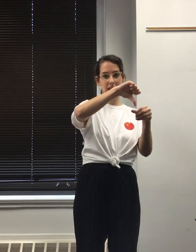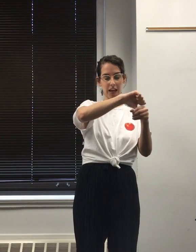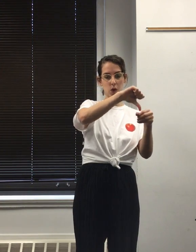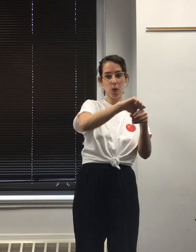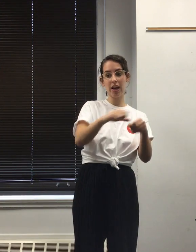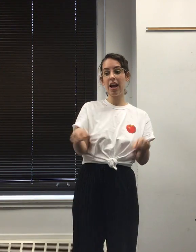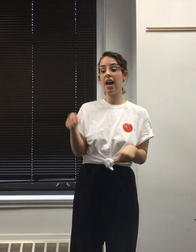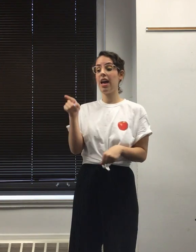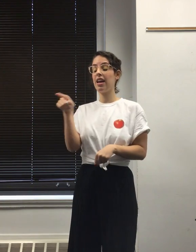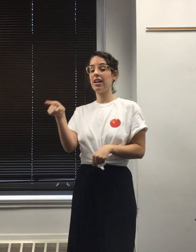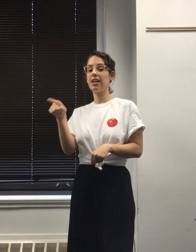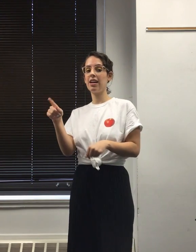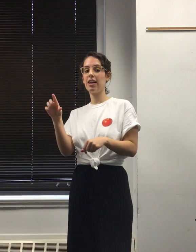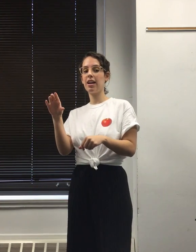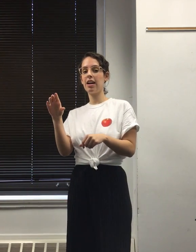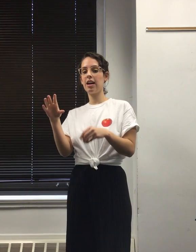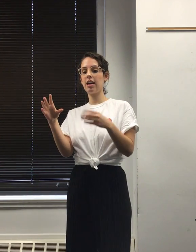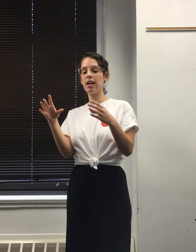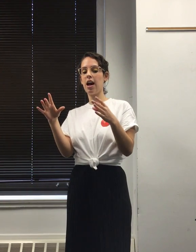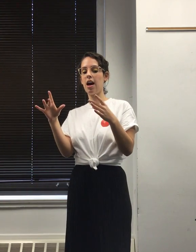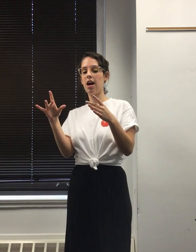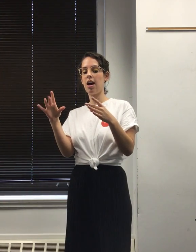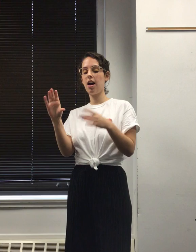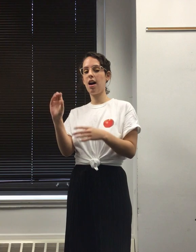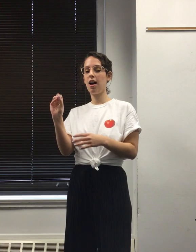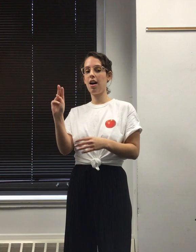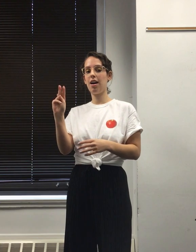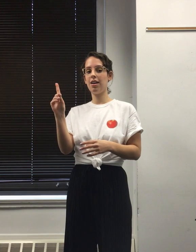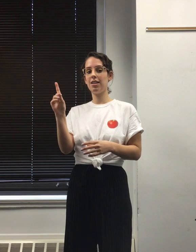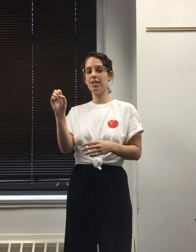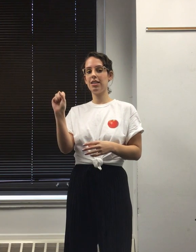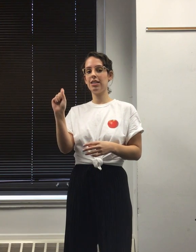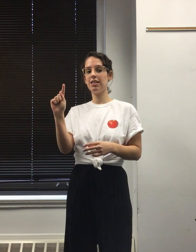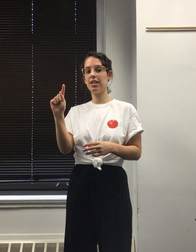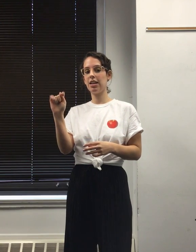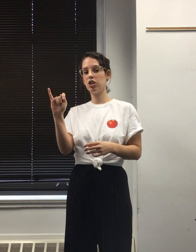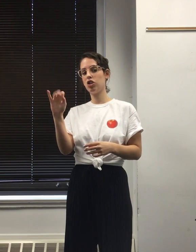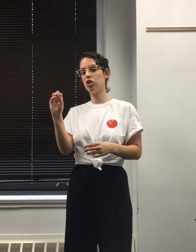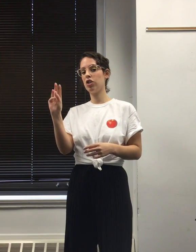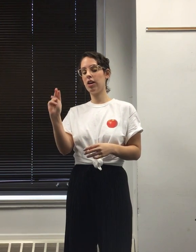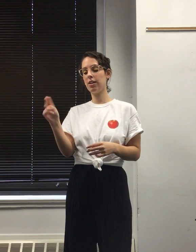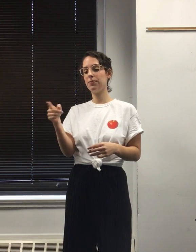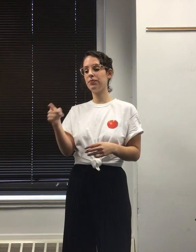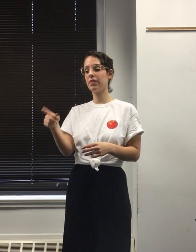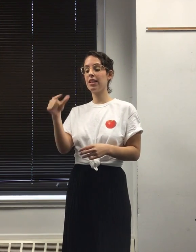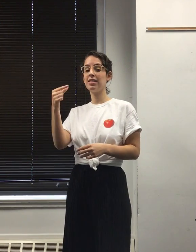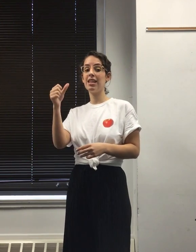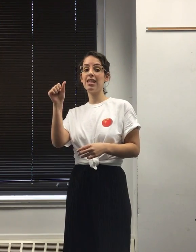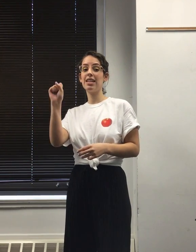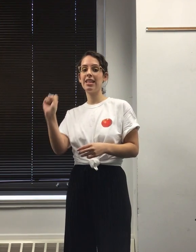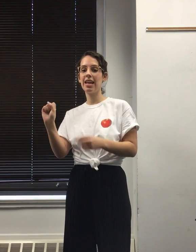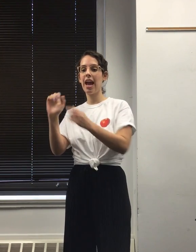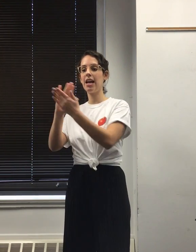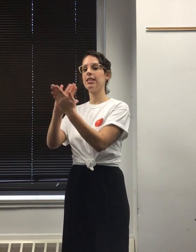just the opposite, where you take water that is in the gaseous form and convert that into water in the liquid